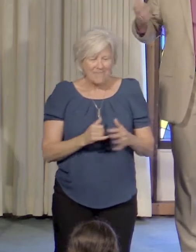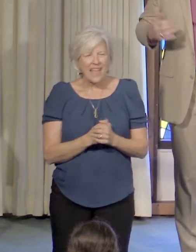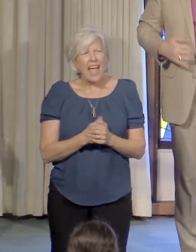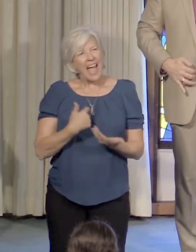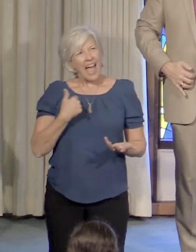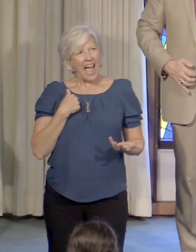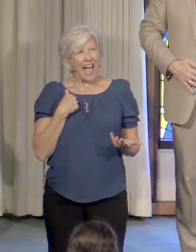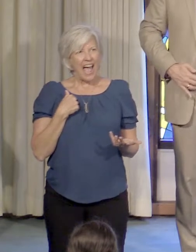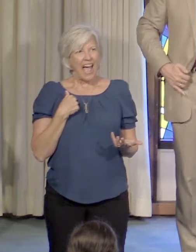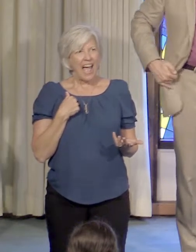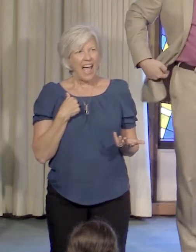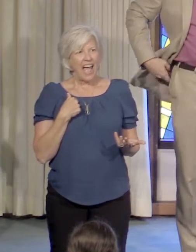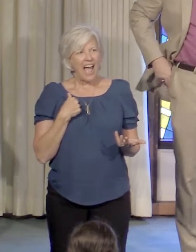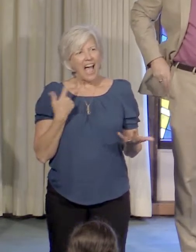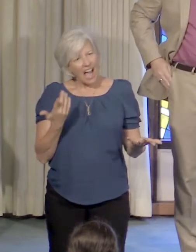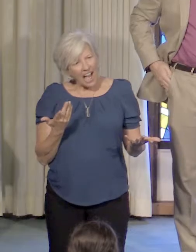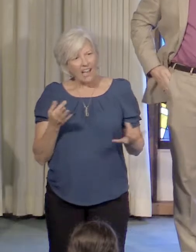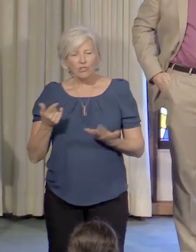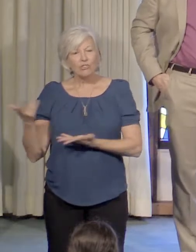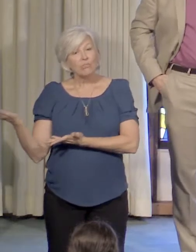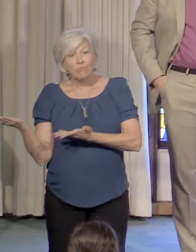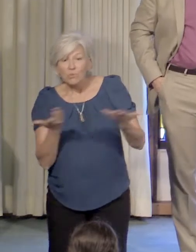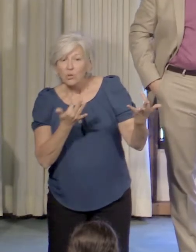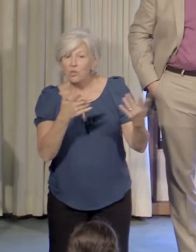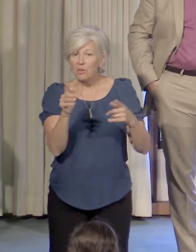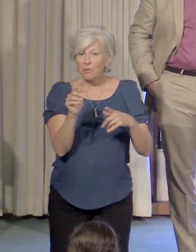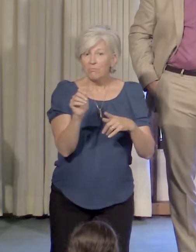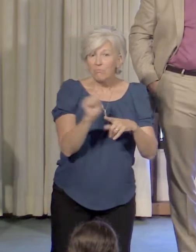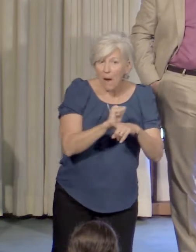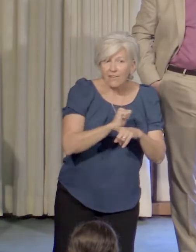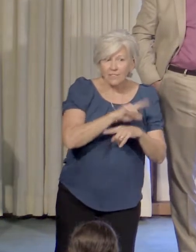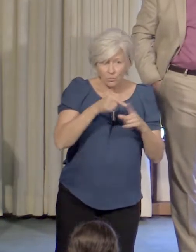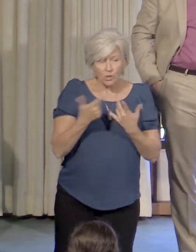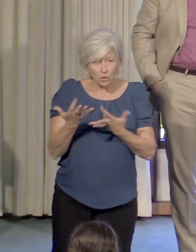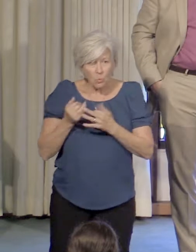I just, you know, took her to practice when she wanted to go to practice